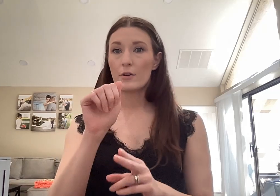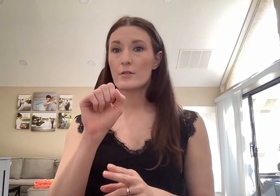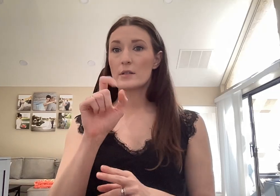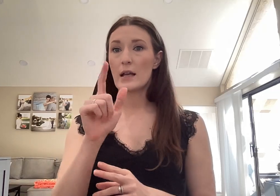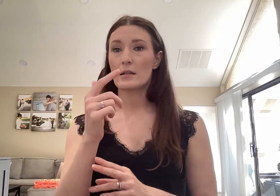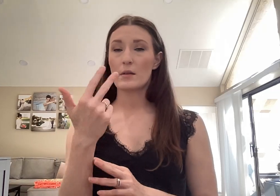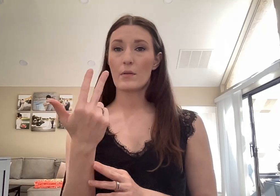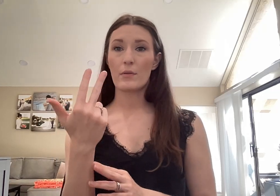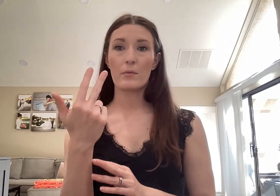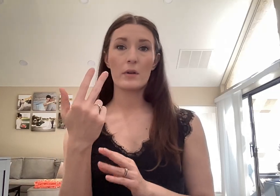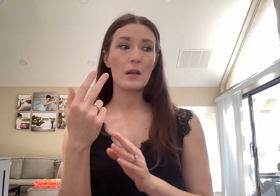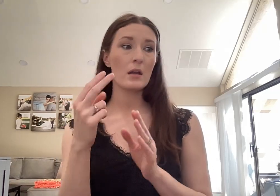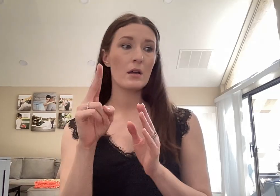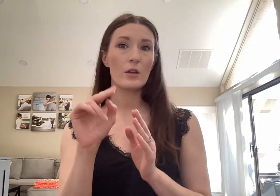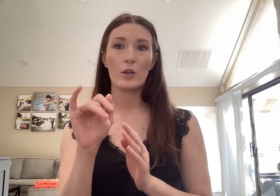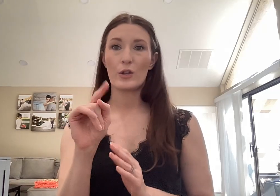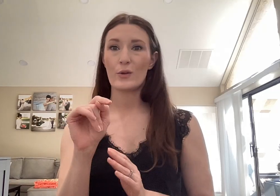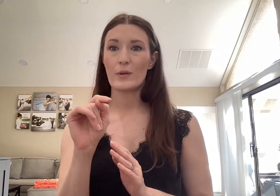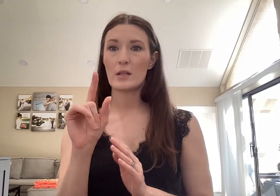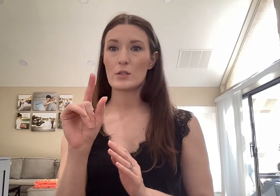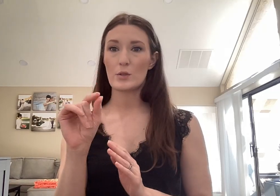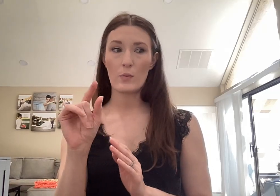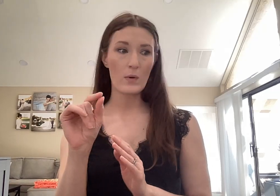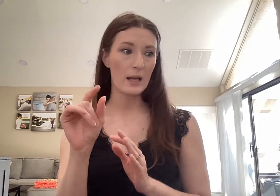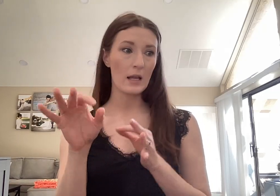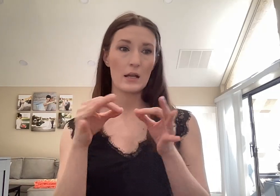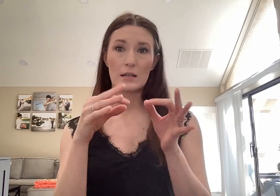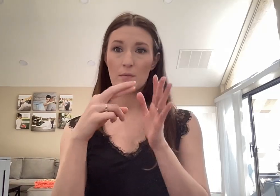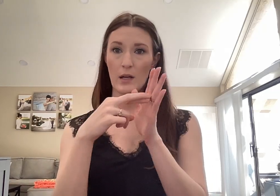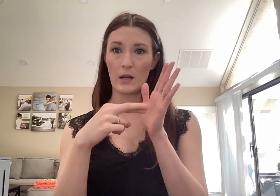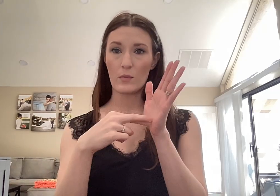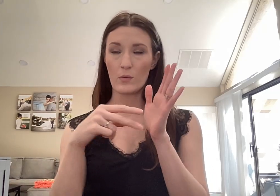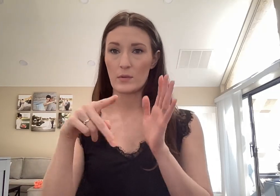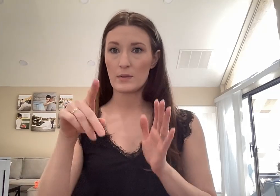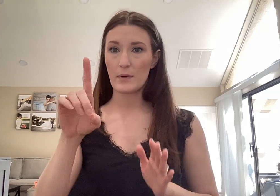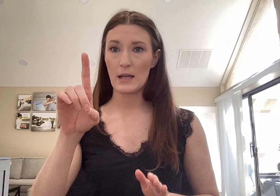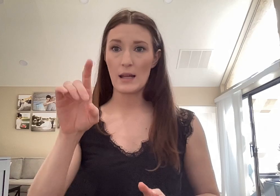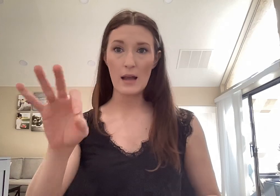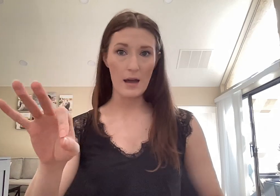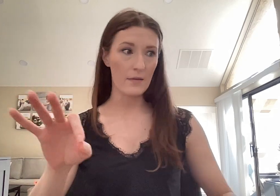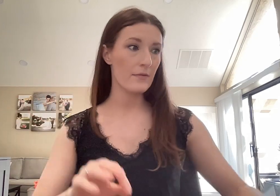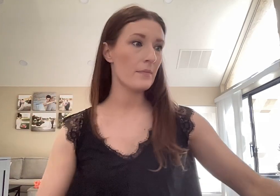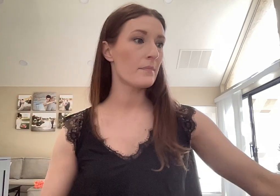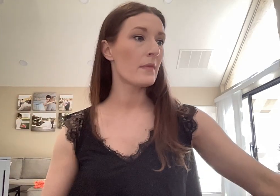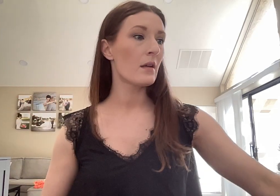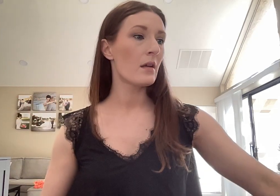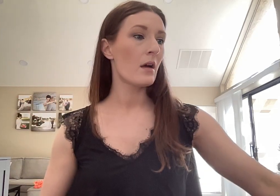Honors ASL 3, Unit 20, Explaining Rules PDF.